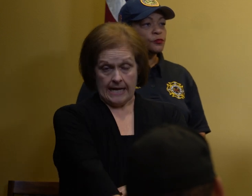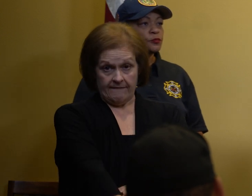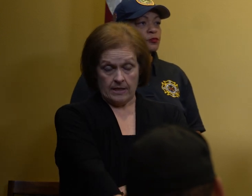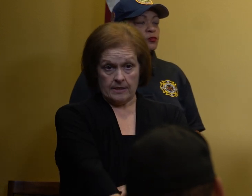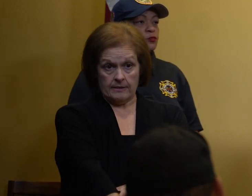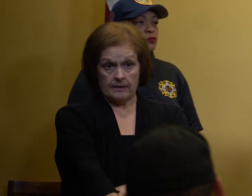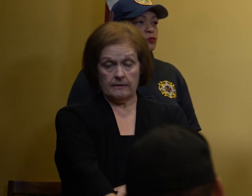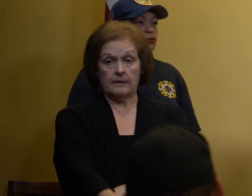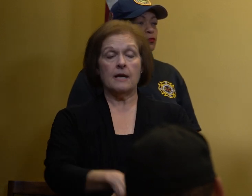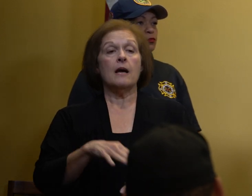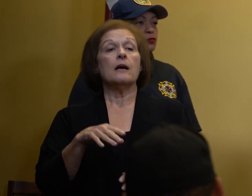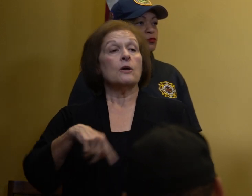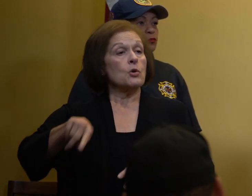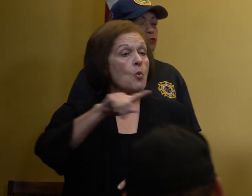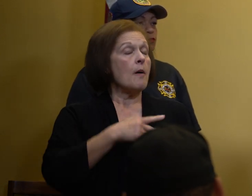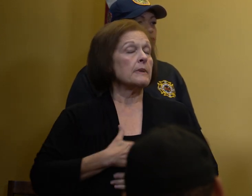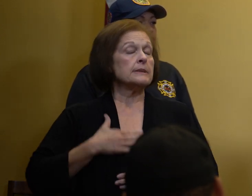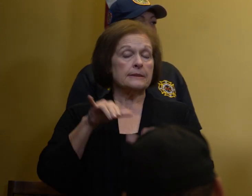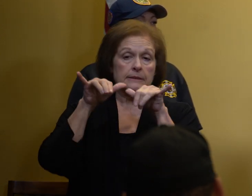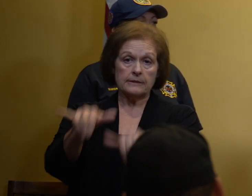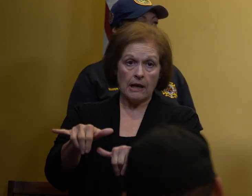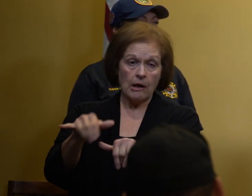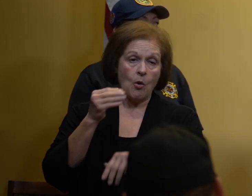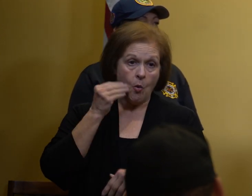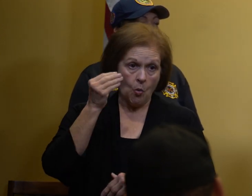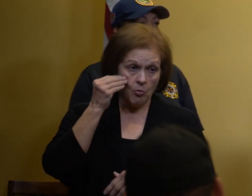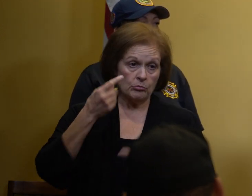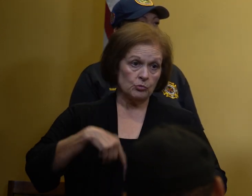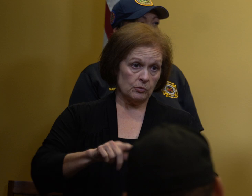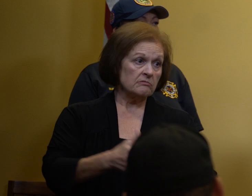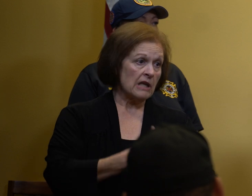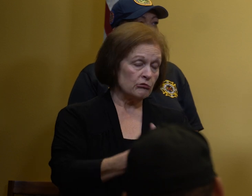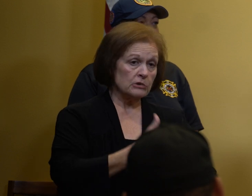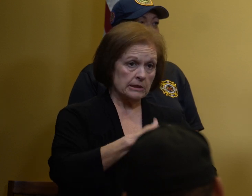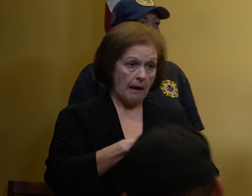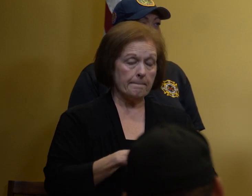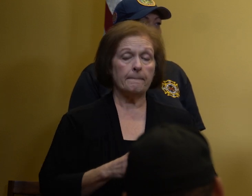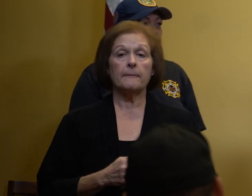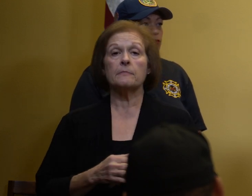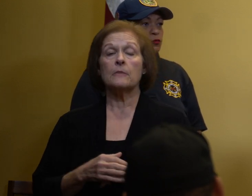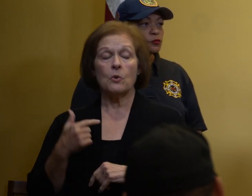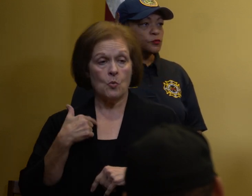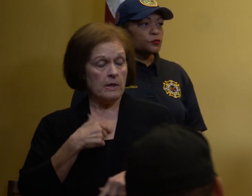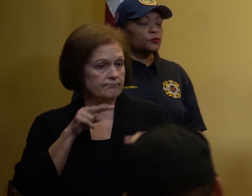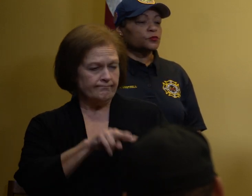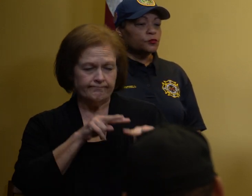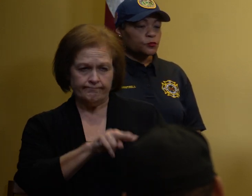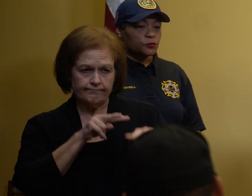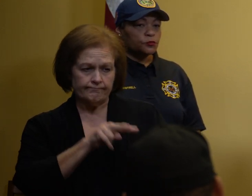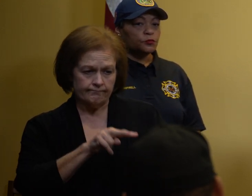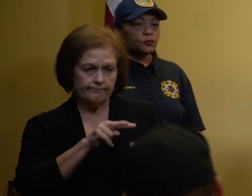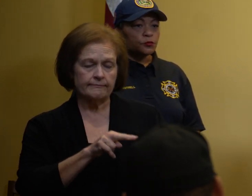today. Residents are urged to shelter indoors during dangerous storm conditions. been watching this very closely over the past